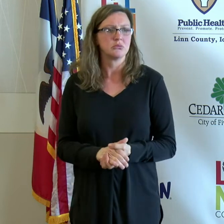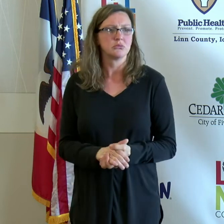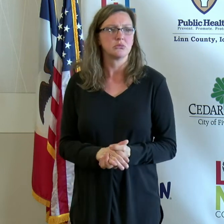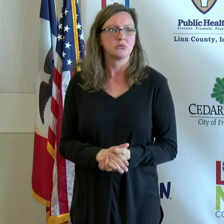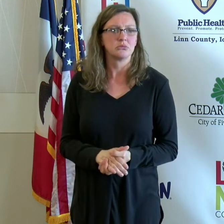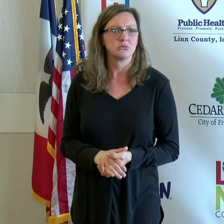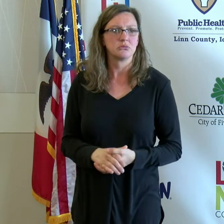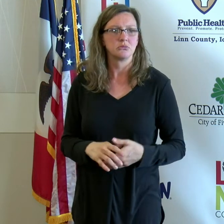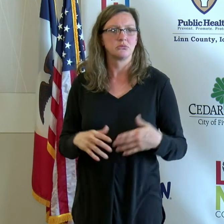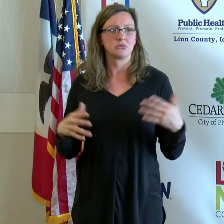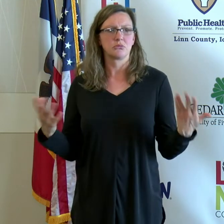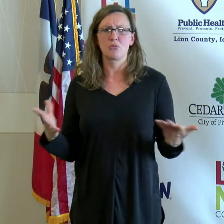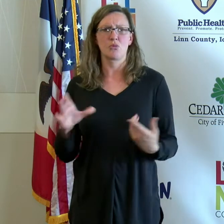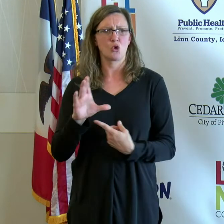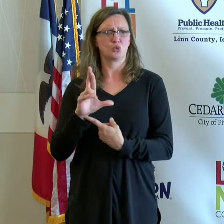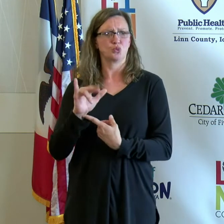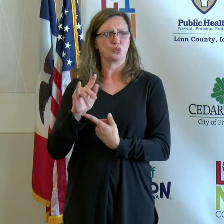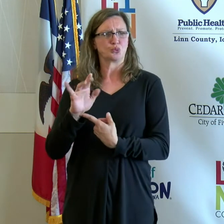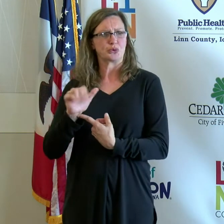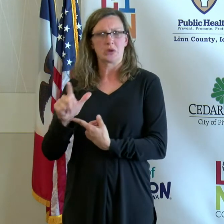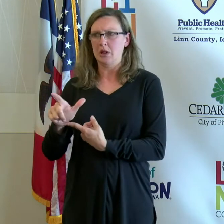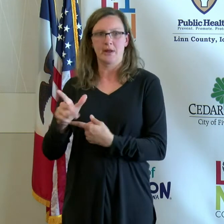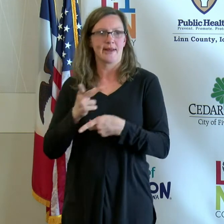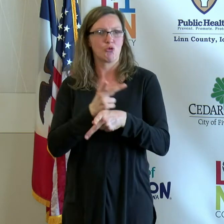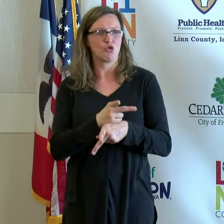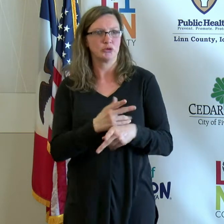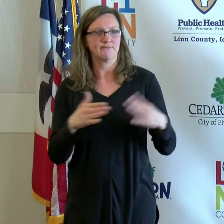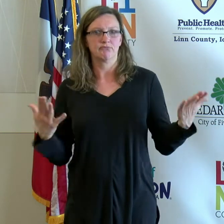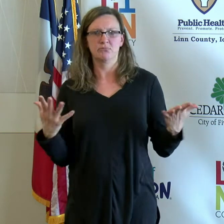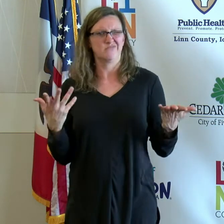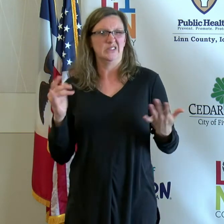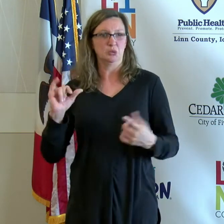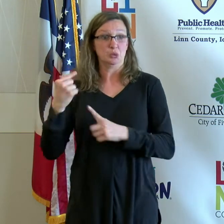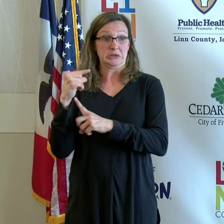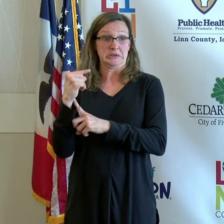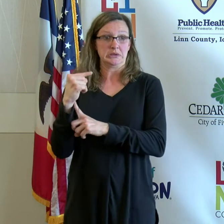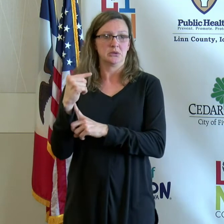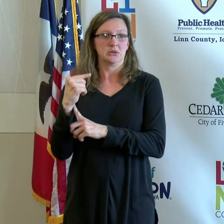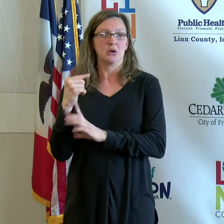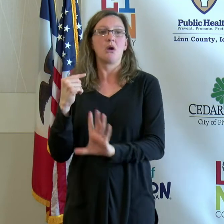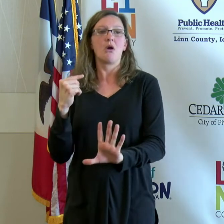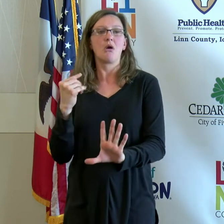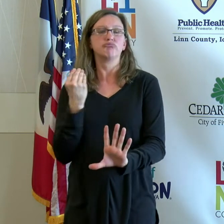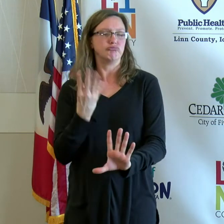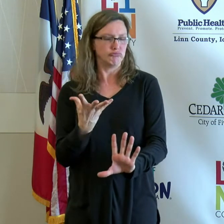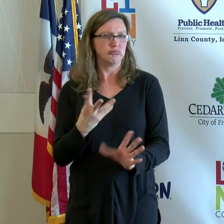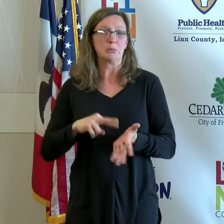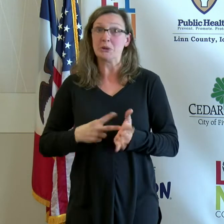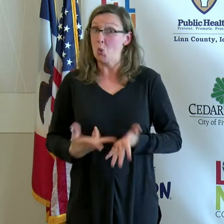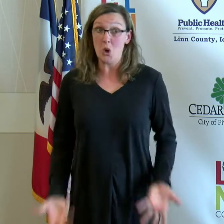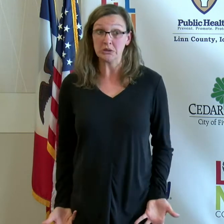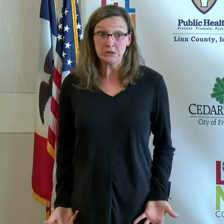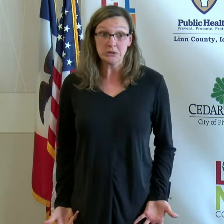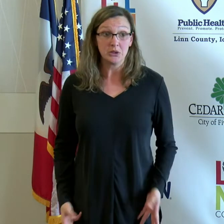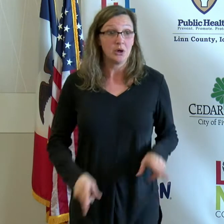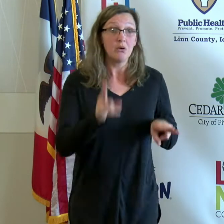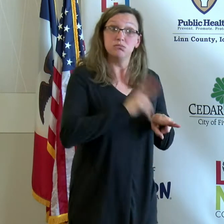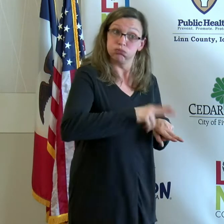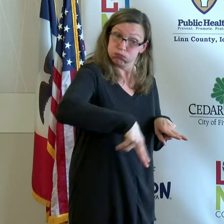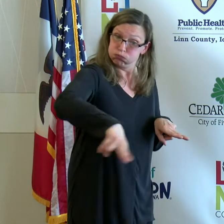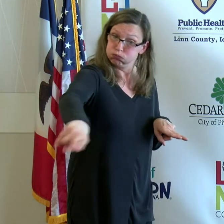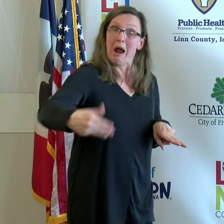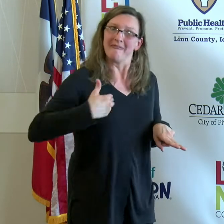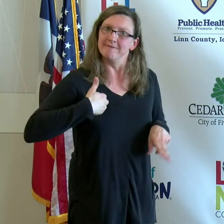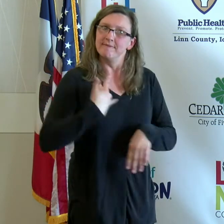staffed and we have the ventilators and critical care beds that we would need in the event that a surge would start to present.